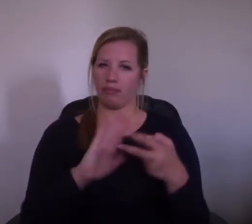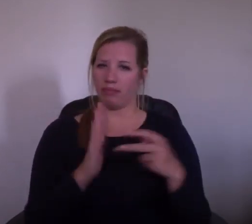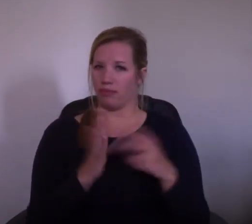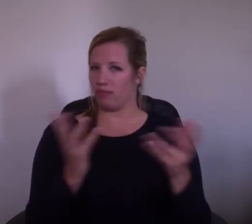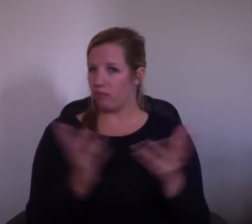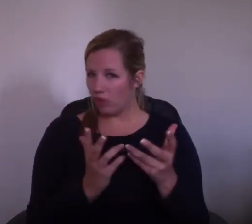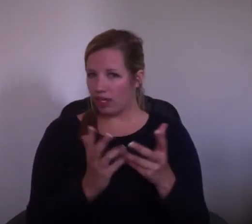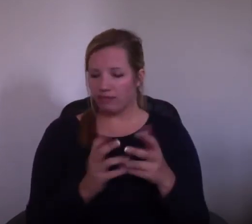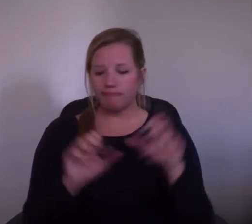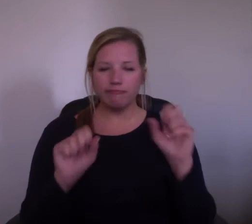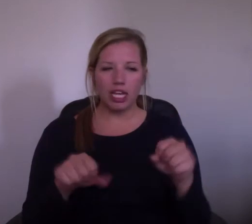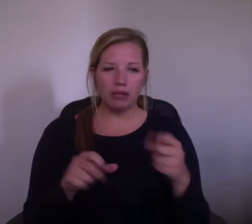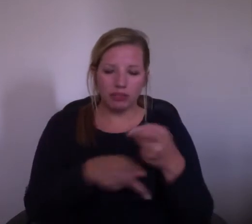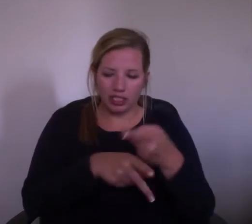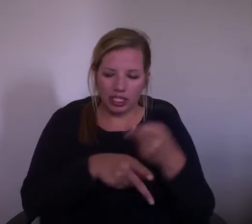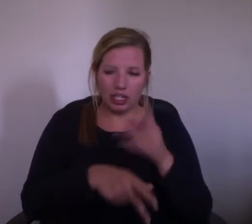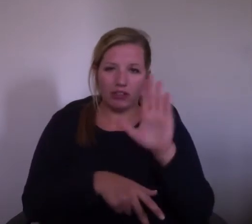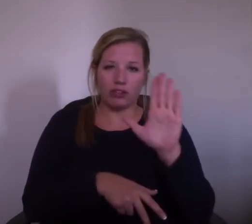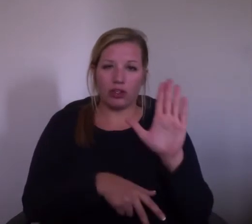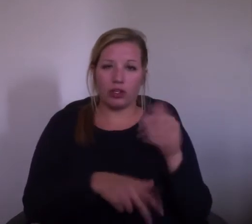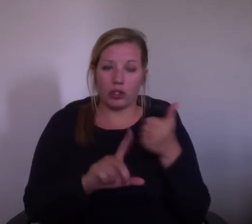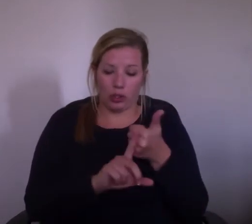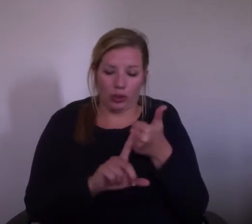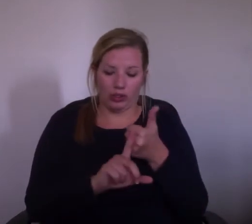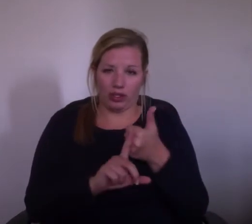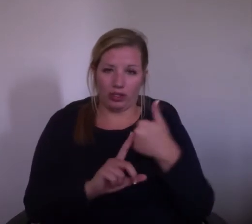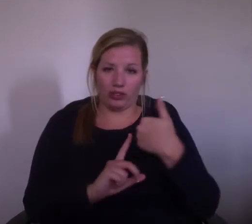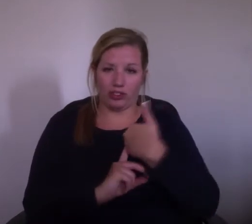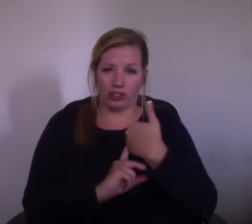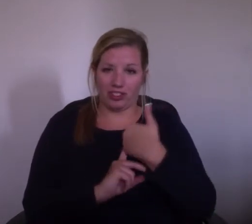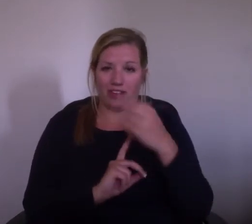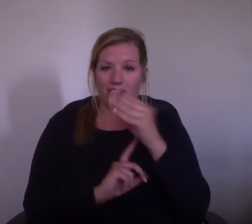take care of you and your family for at least 3 days.